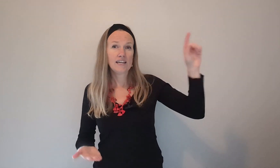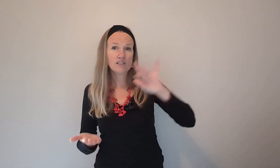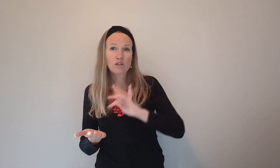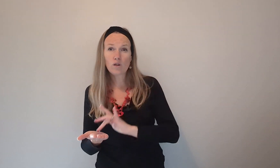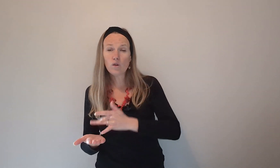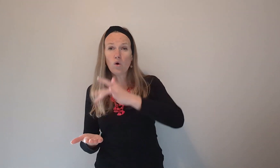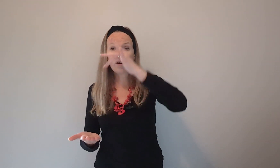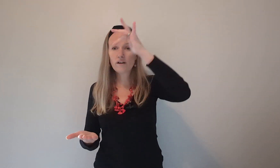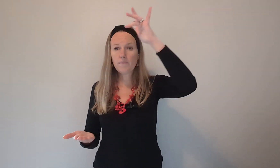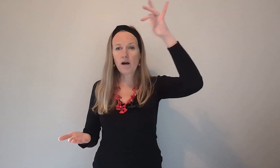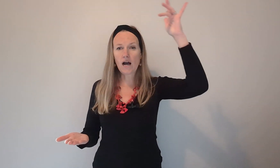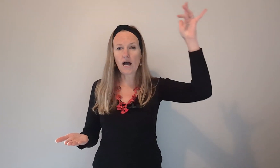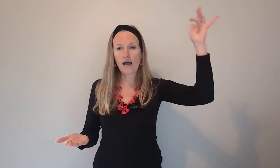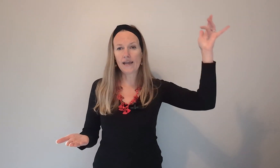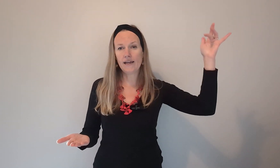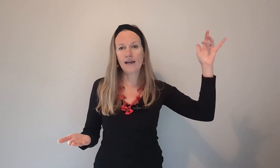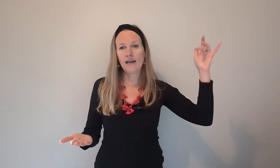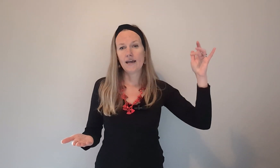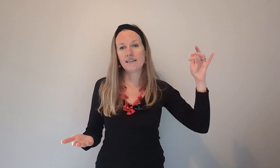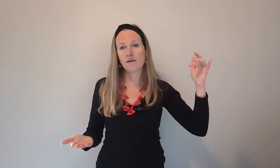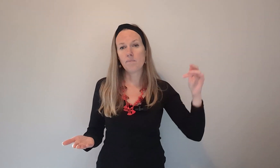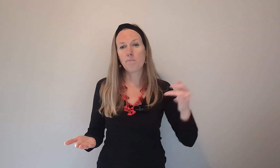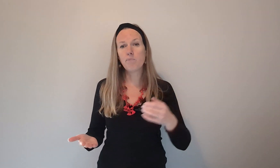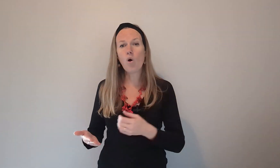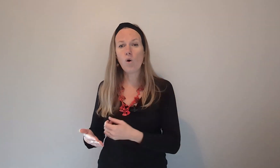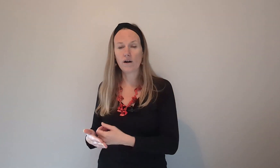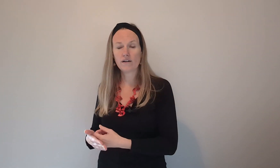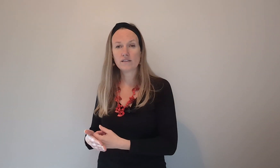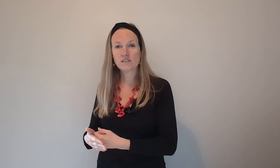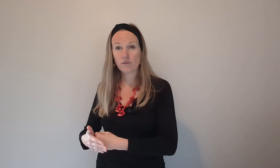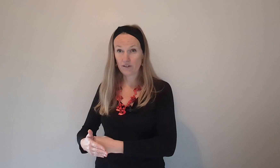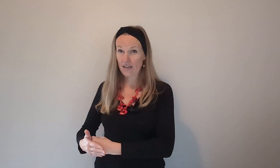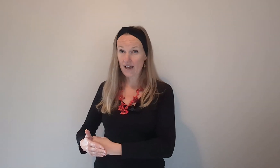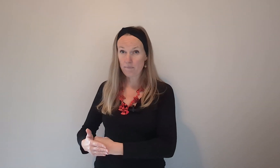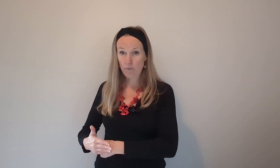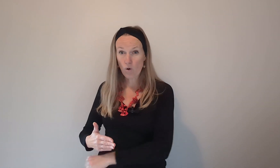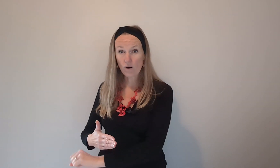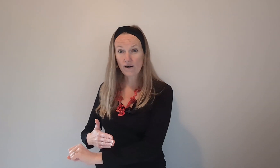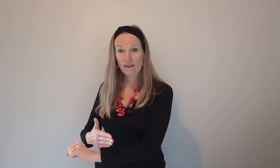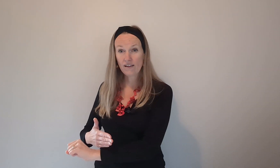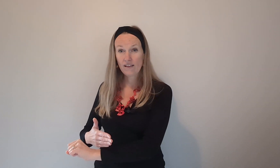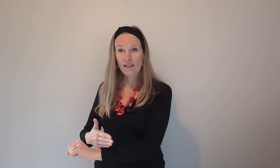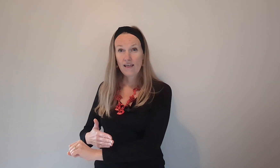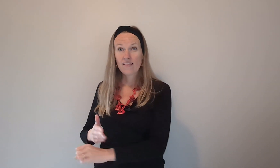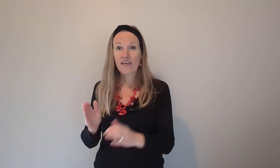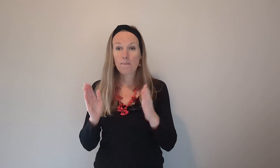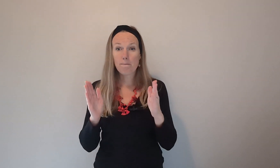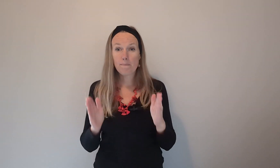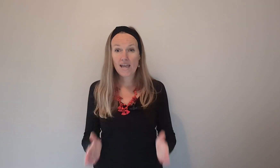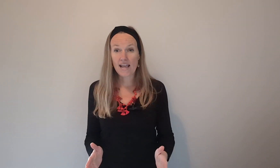his glory by, and then born. So we know that, born, that